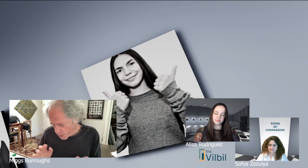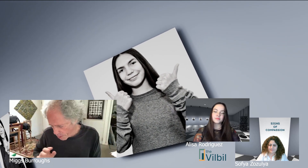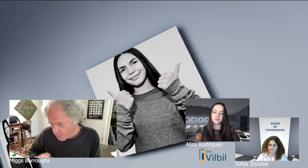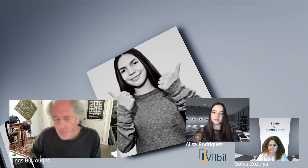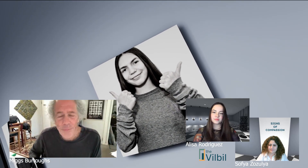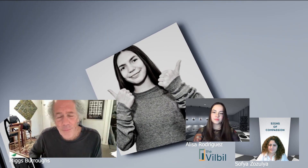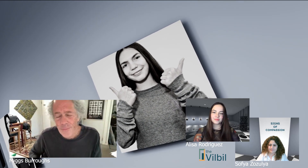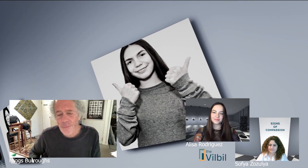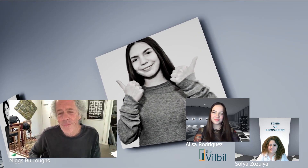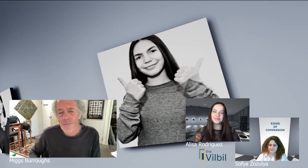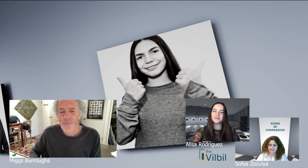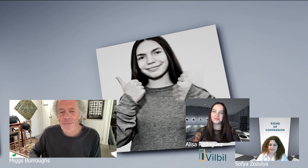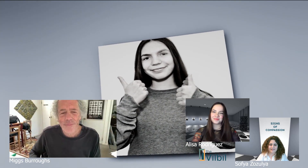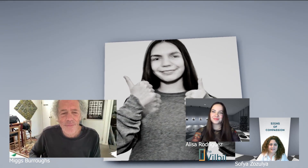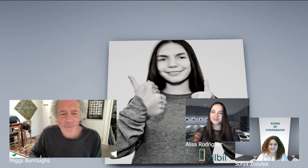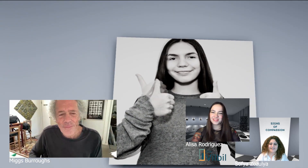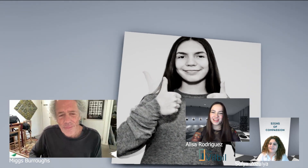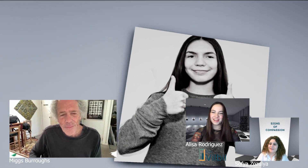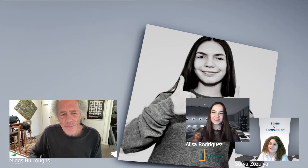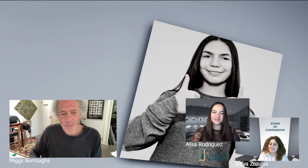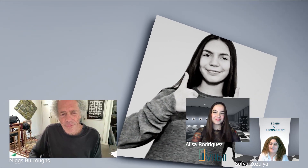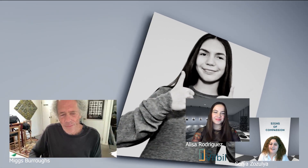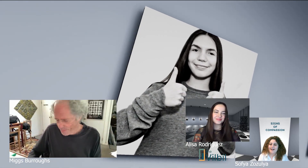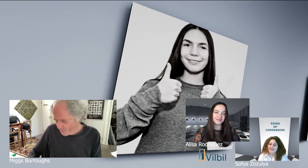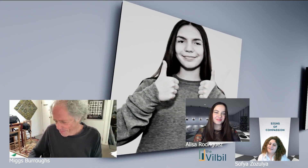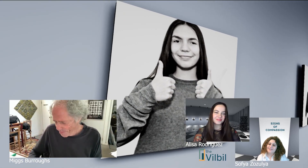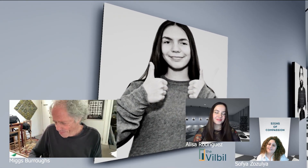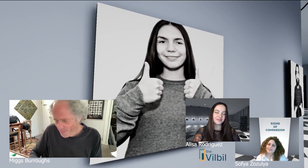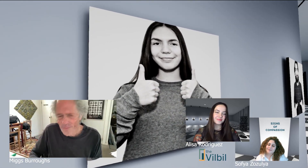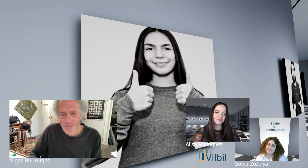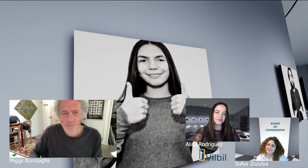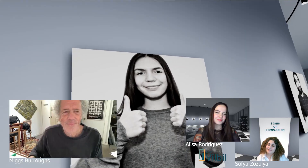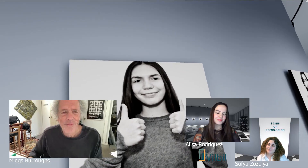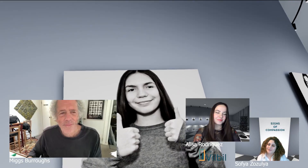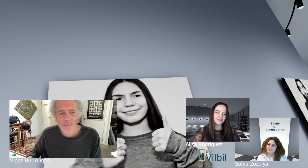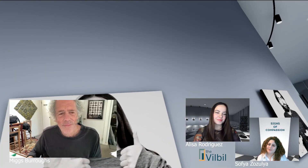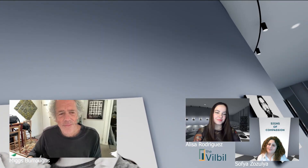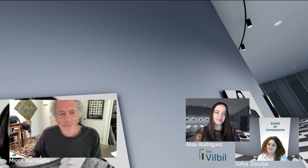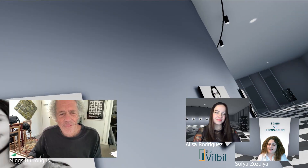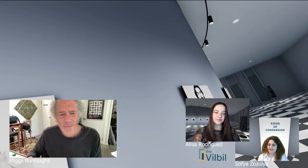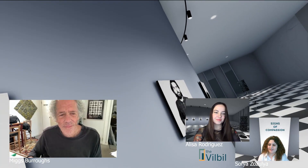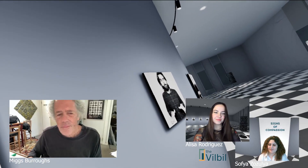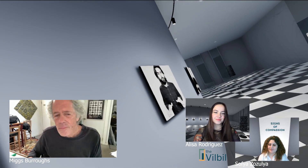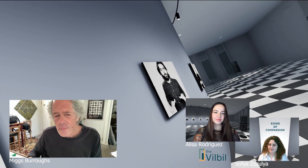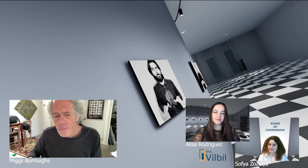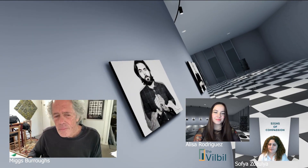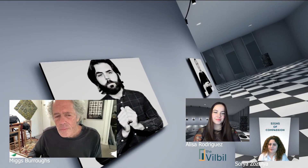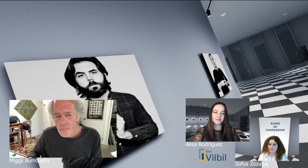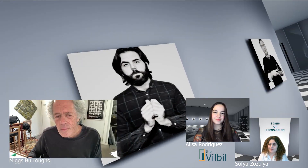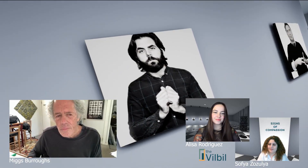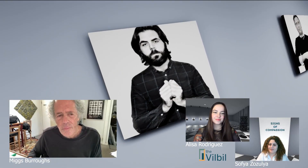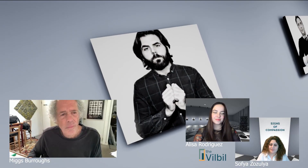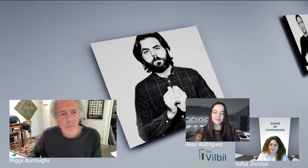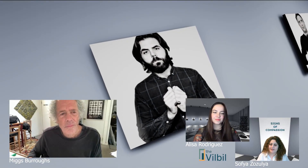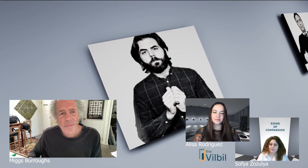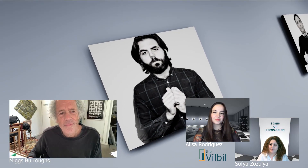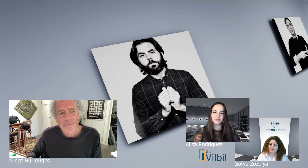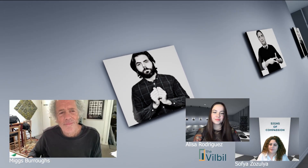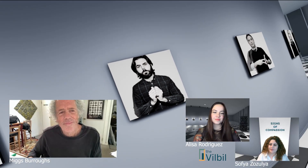So can I ask a question? I actually don't really know. Do you sign yourself, or did somebody help you? Or